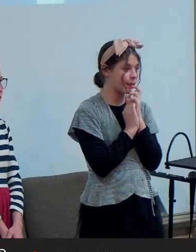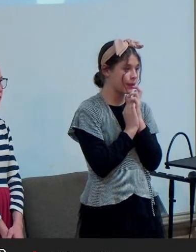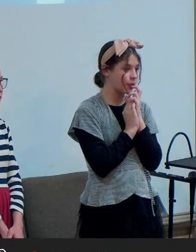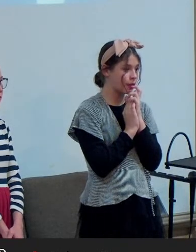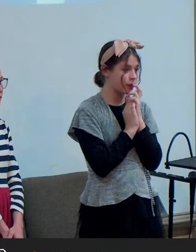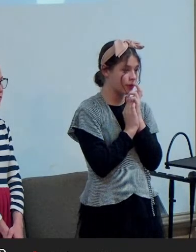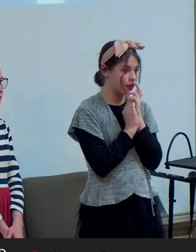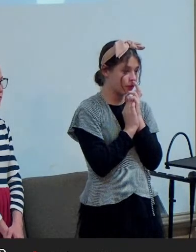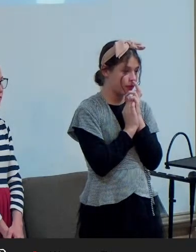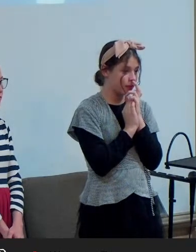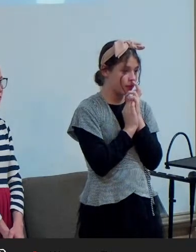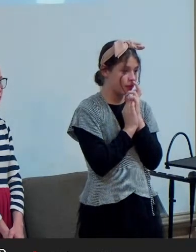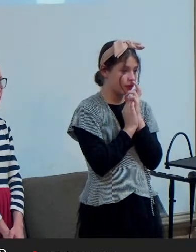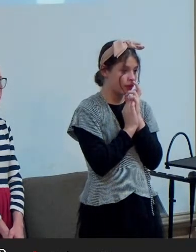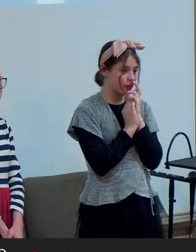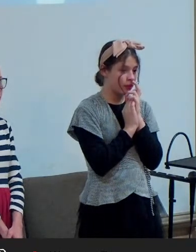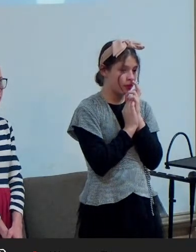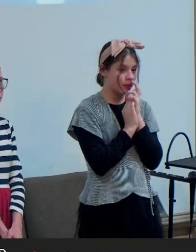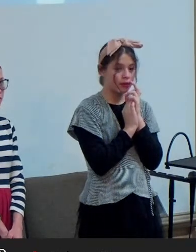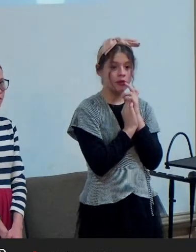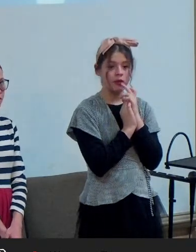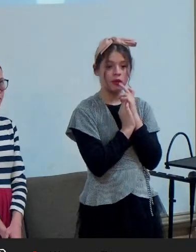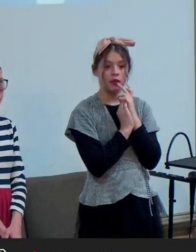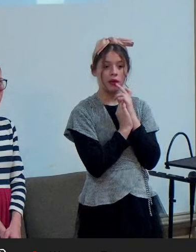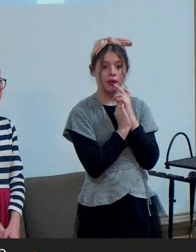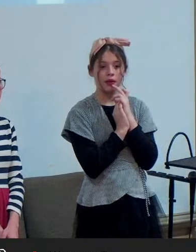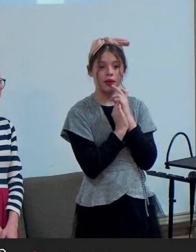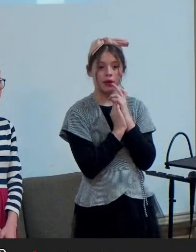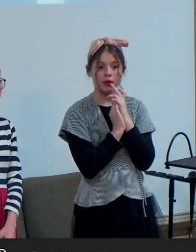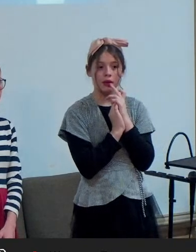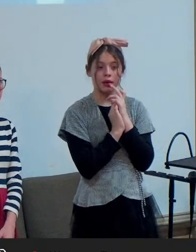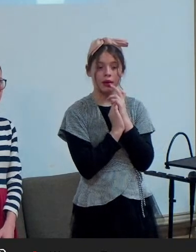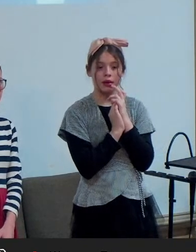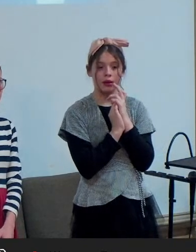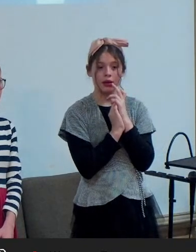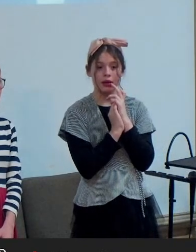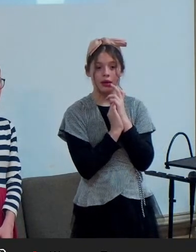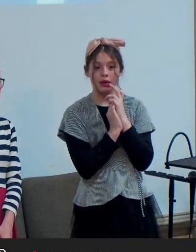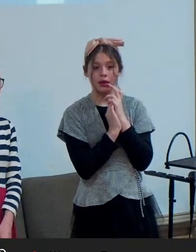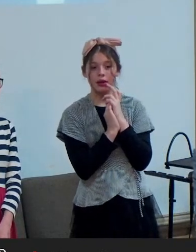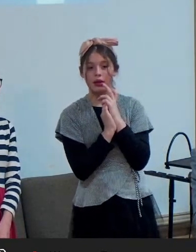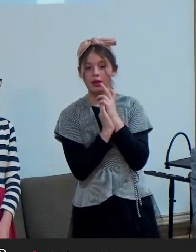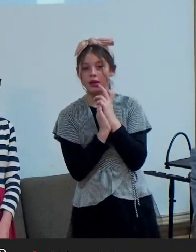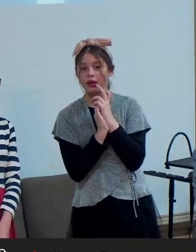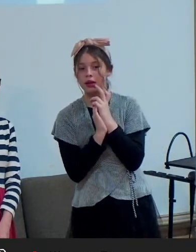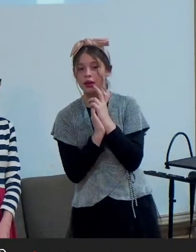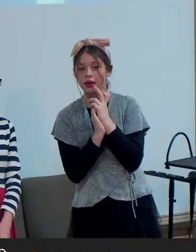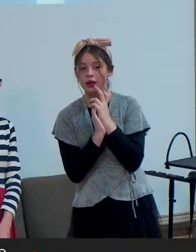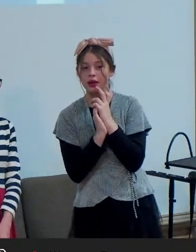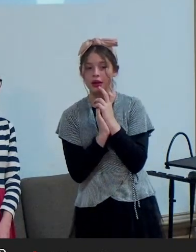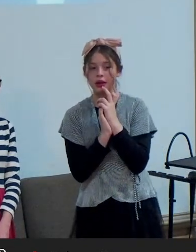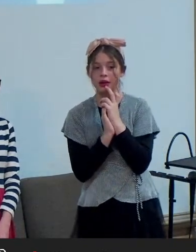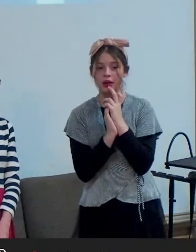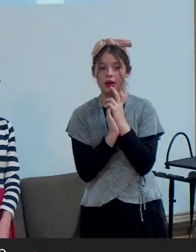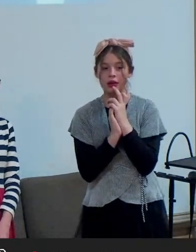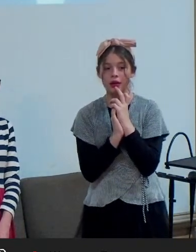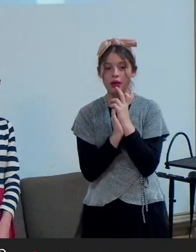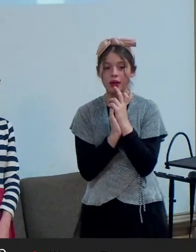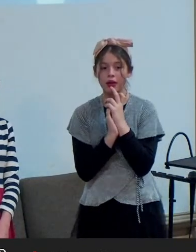now. Is there any other special need in the house of the Lord today? Amen. We got some here, Sister Kathy, Sister